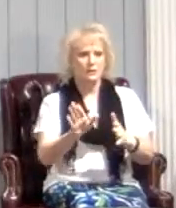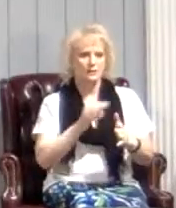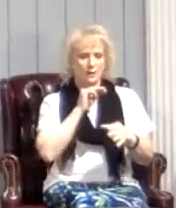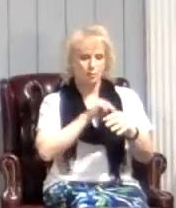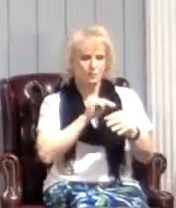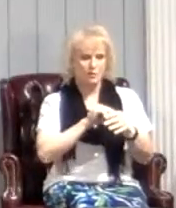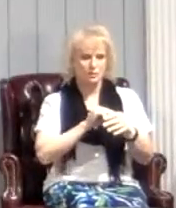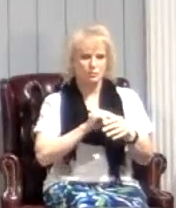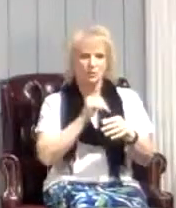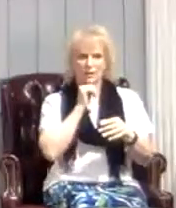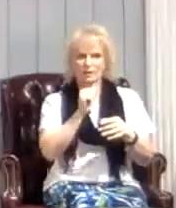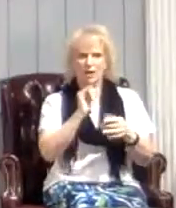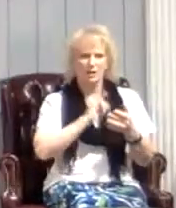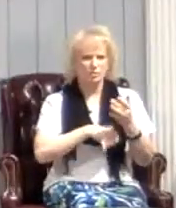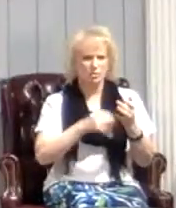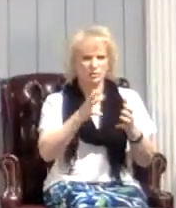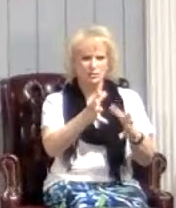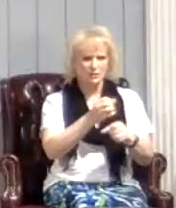And